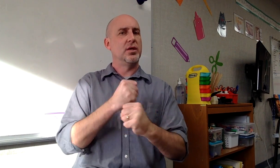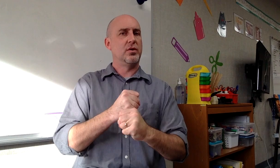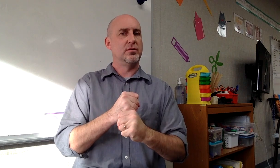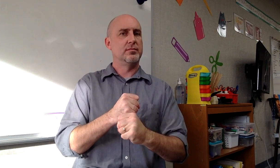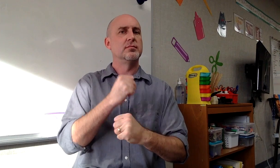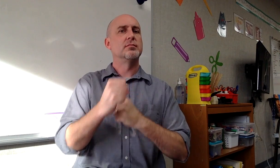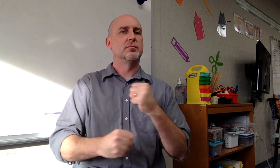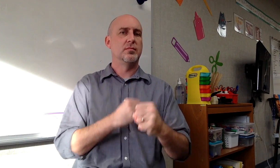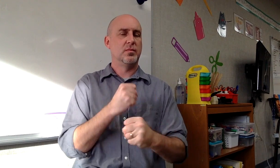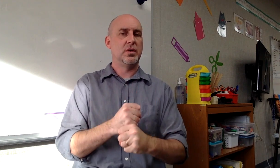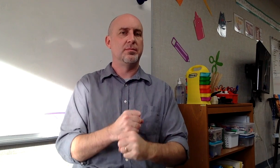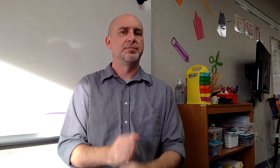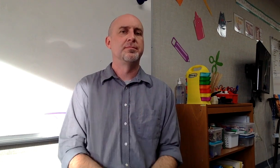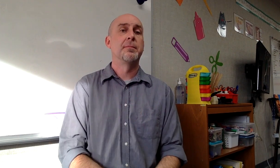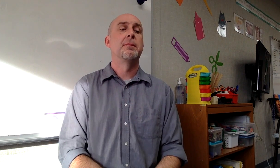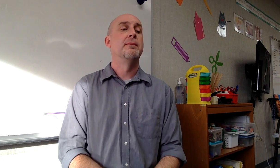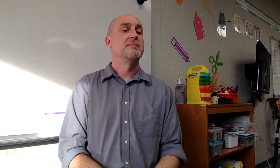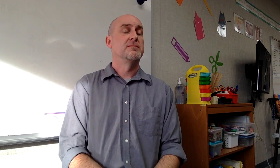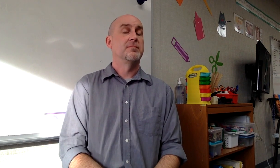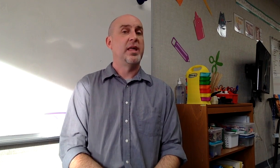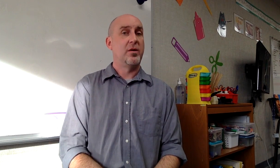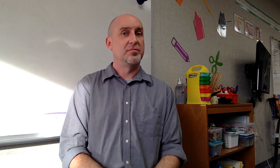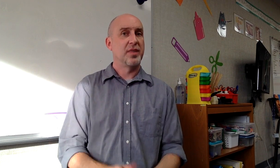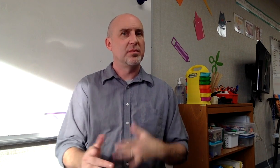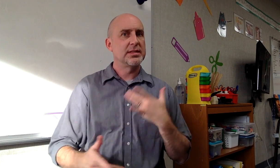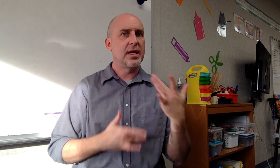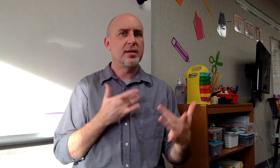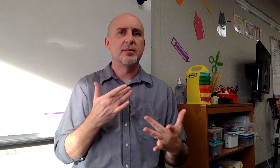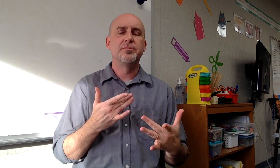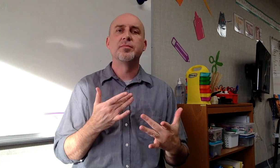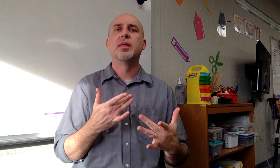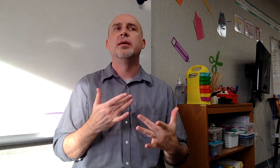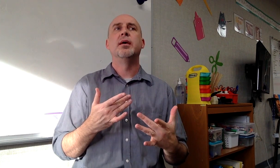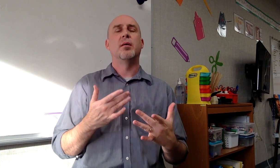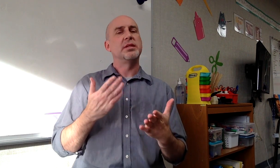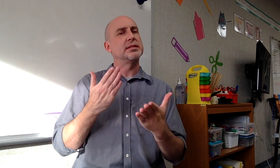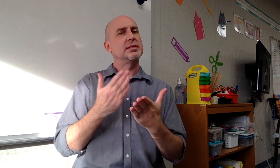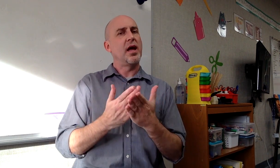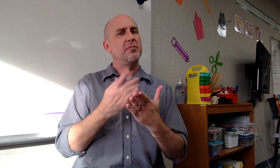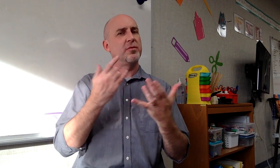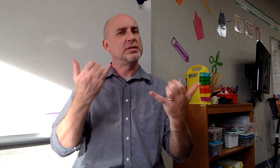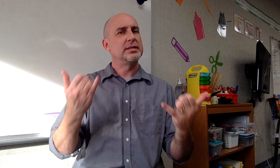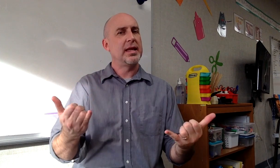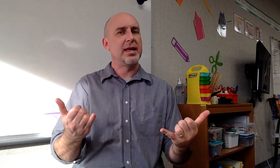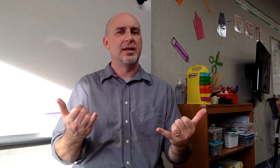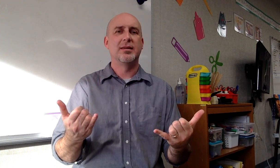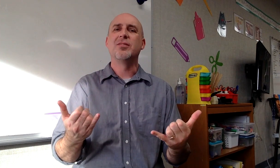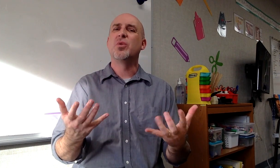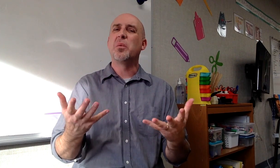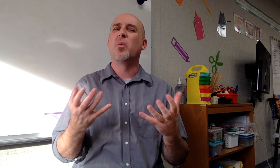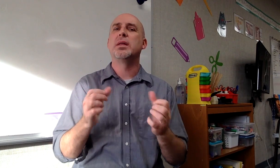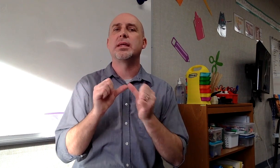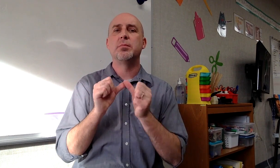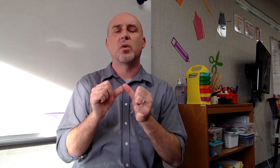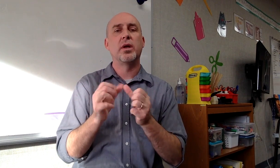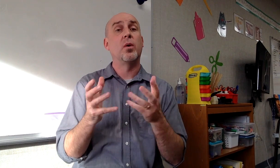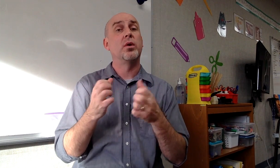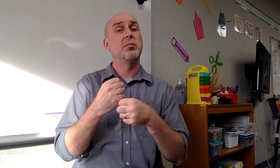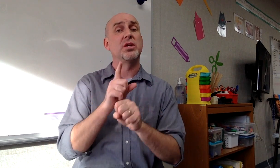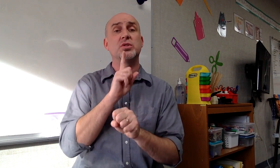Year. Year. Now, I'm excited. I'm going to stop for today, even though I want to keep going. I want to make sure